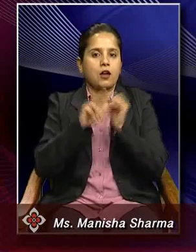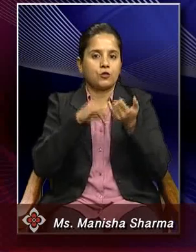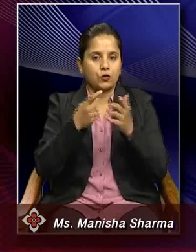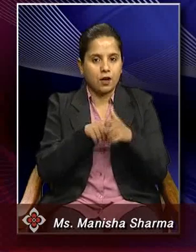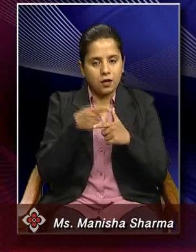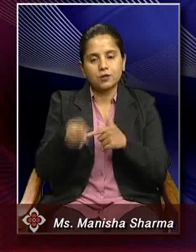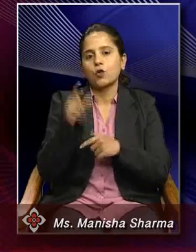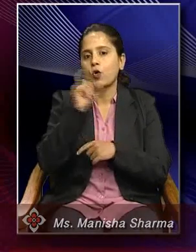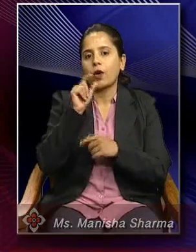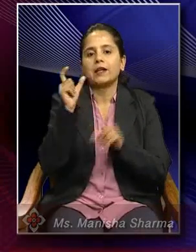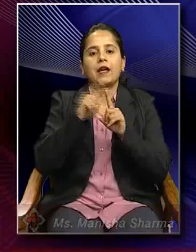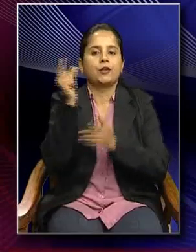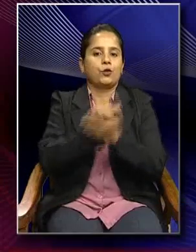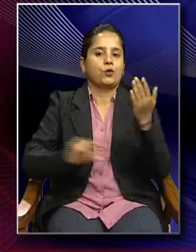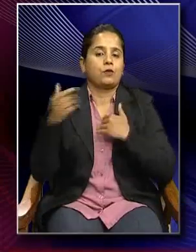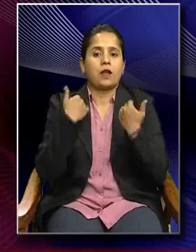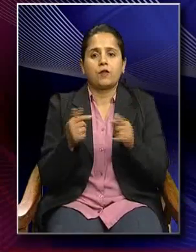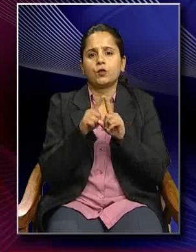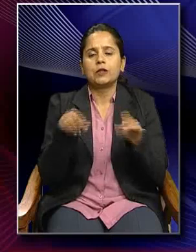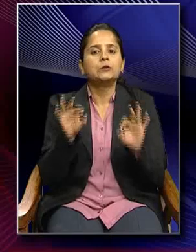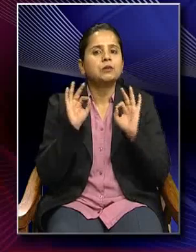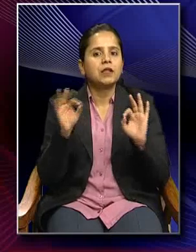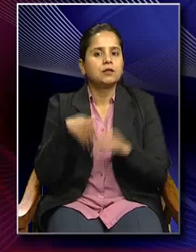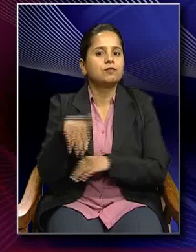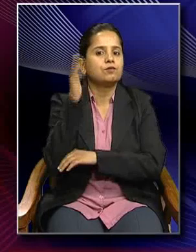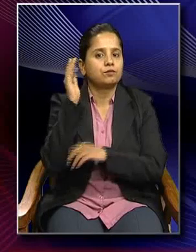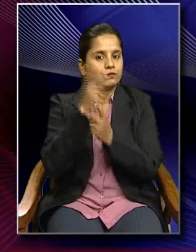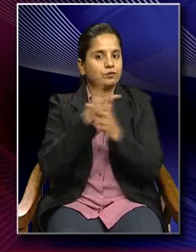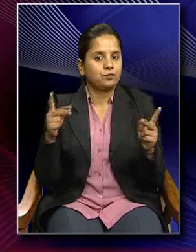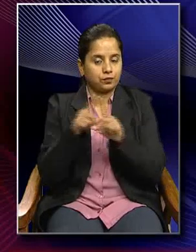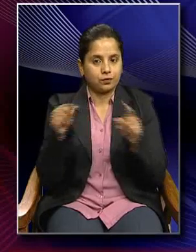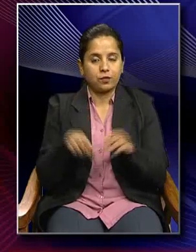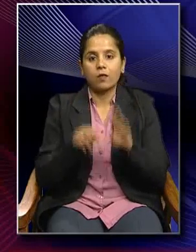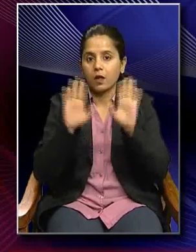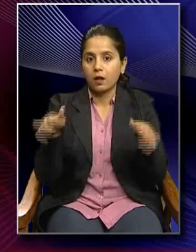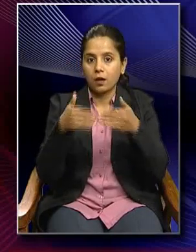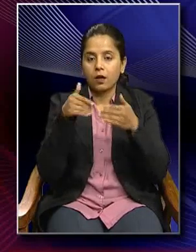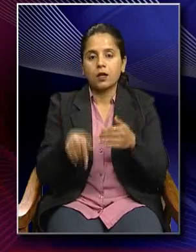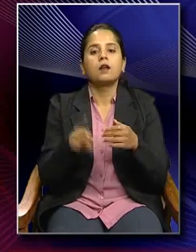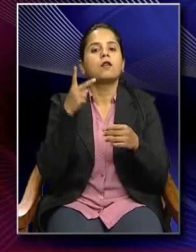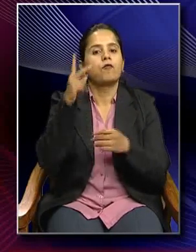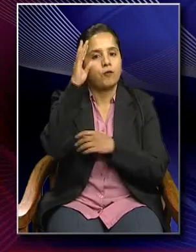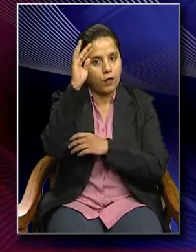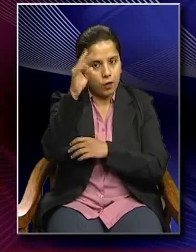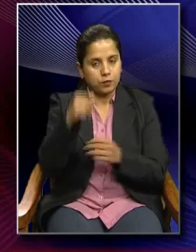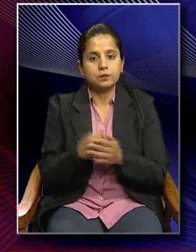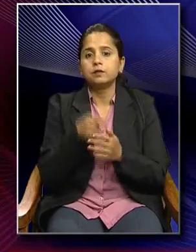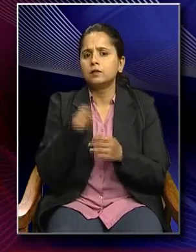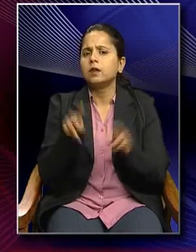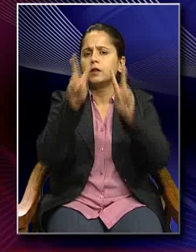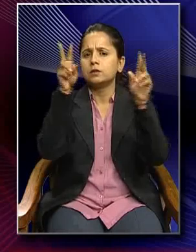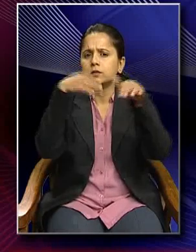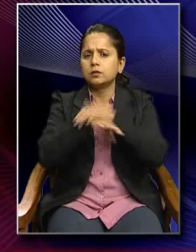Delhi. And we are doing a special lecture series on Introduction to Philosophy under the